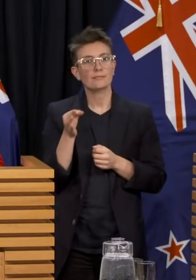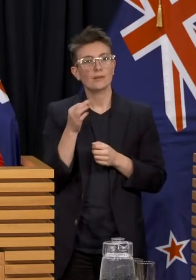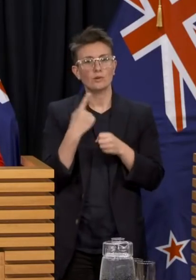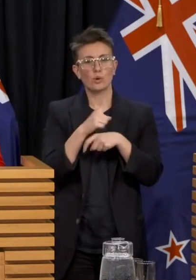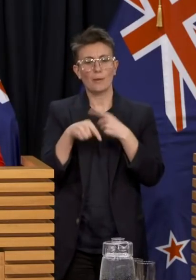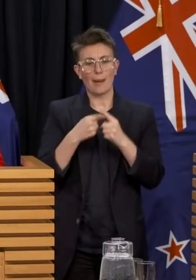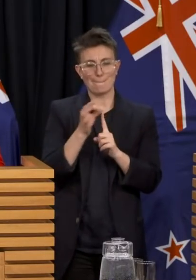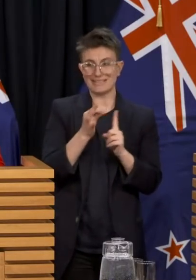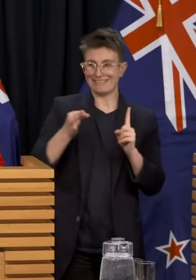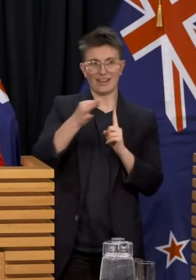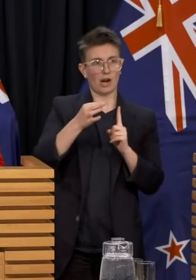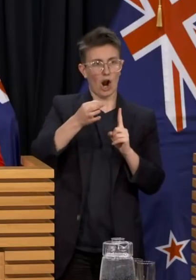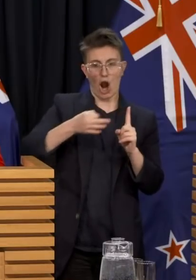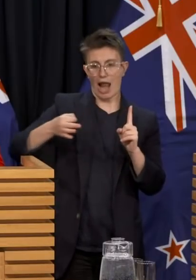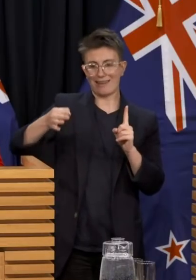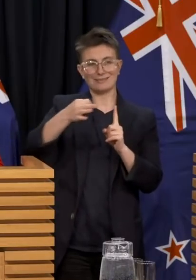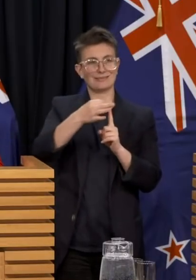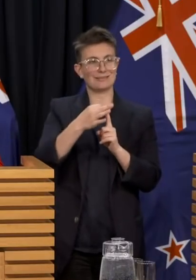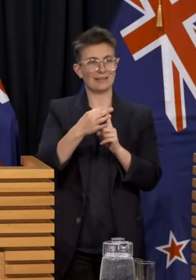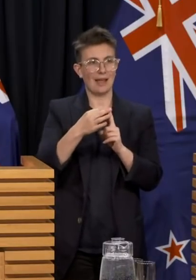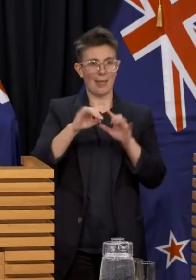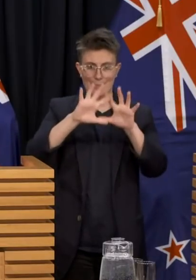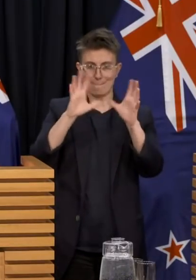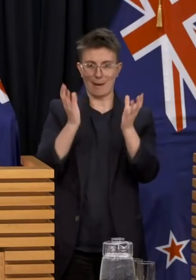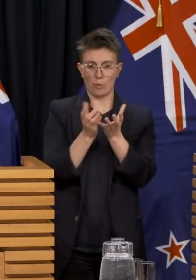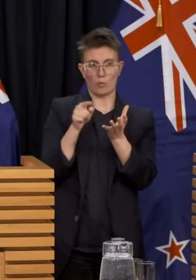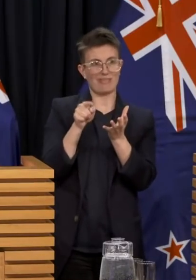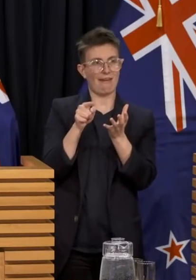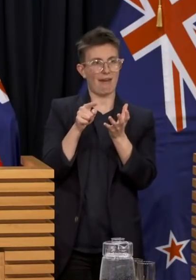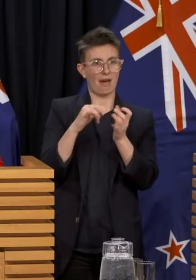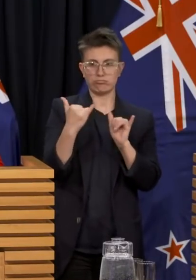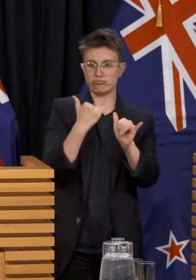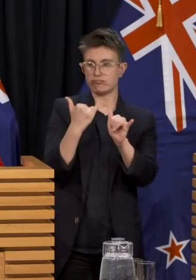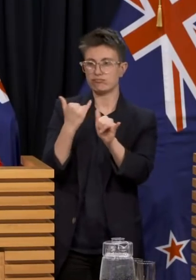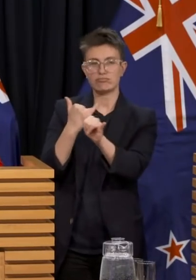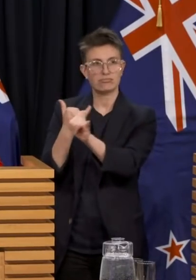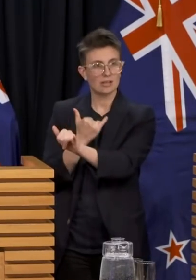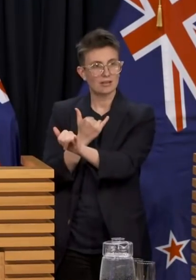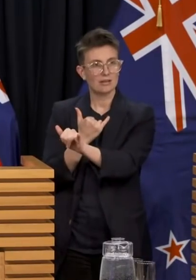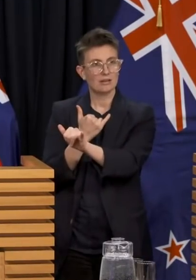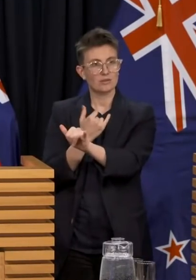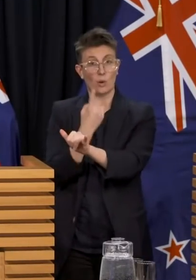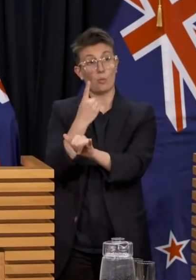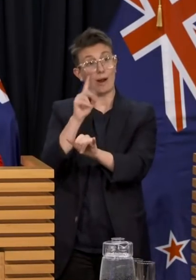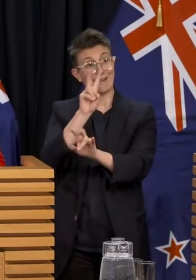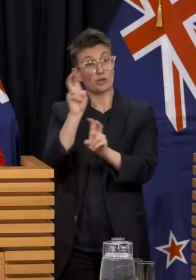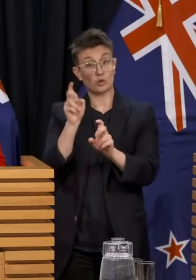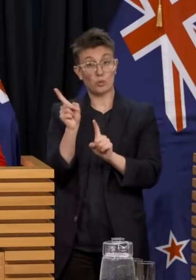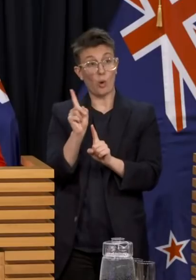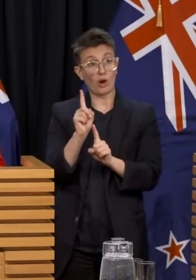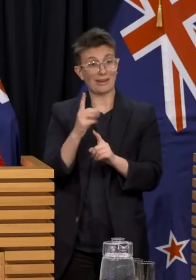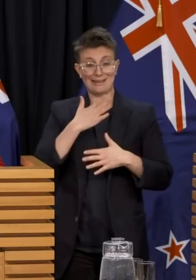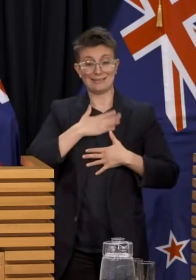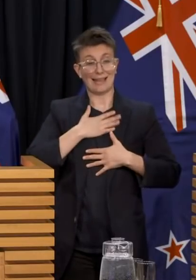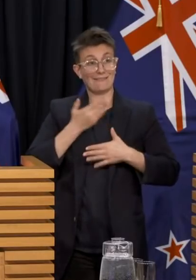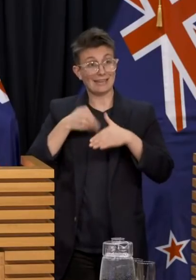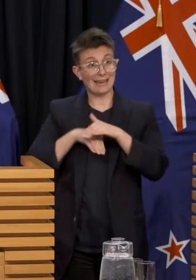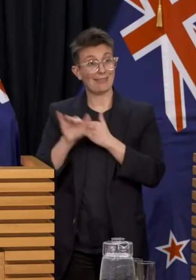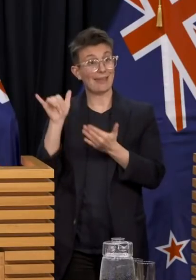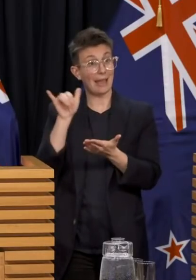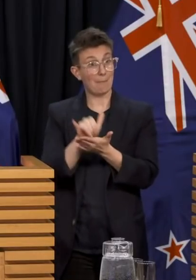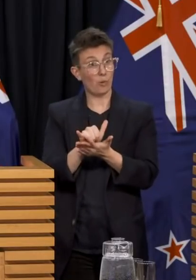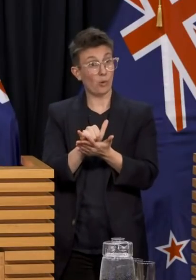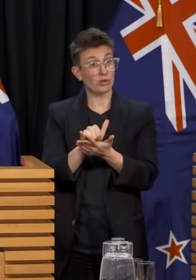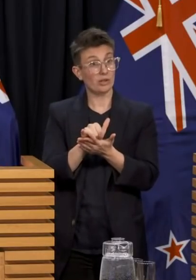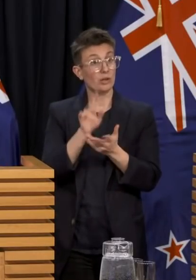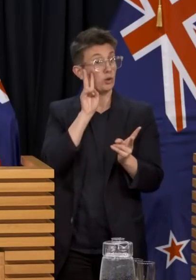potential Pacific bubble, you were talking about one of the barriers being safety through the airport. Auckland Airport has just announced... Yes, I just saw